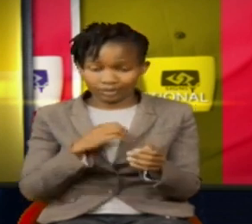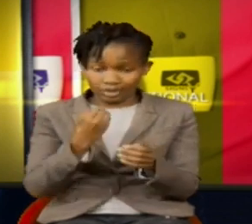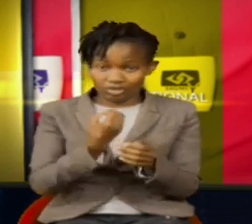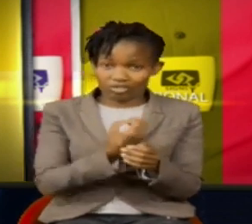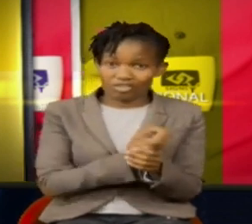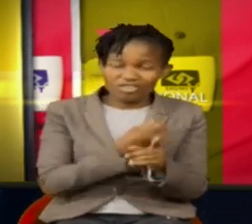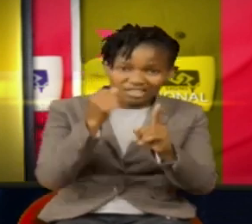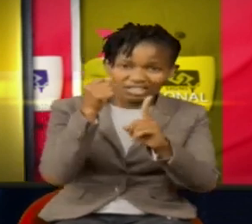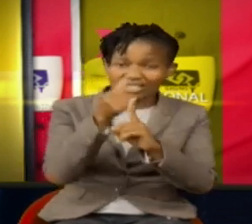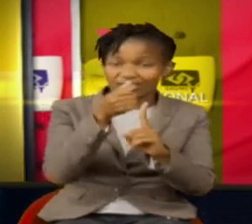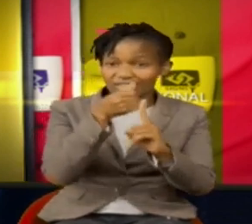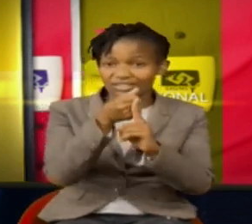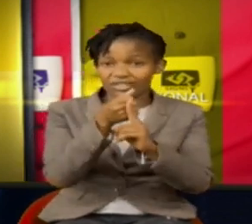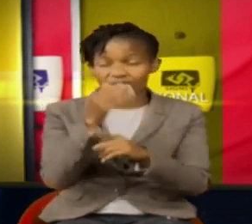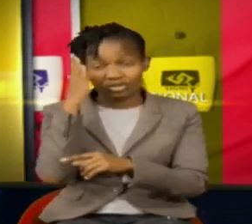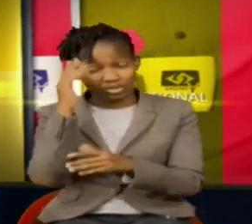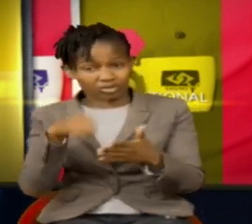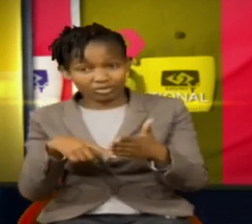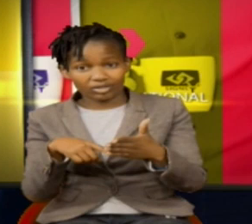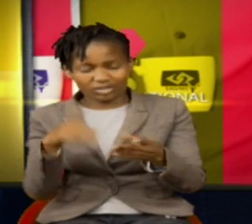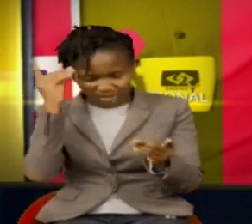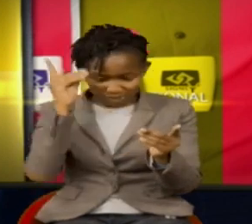rationale is that, you know what, even as you